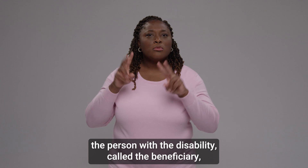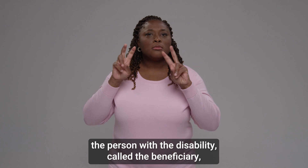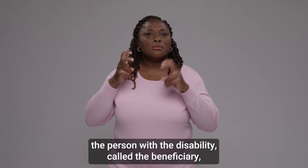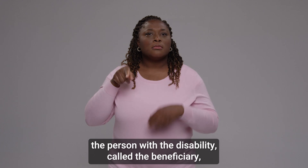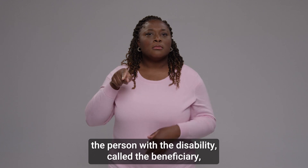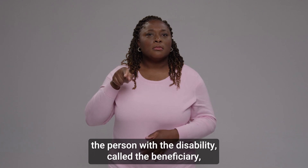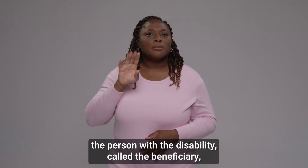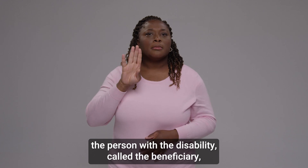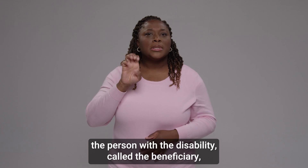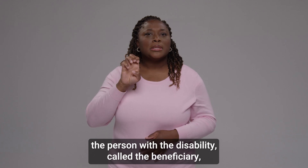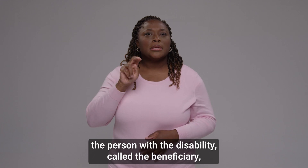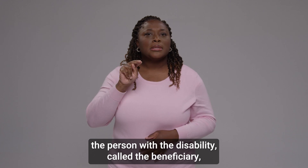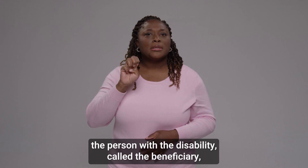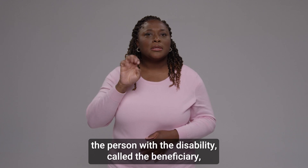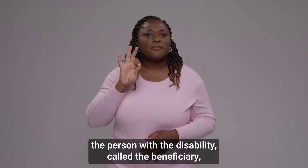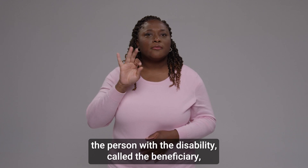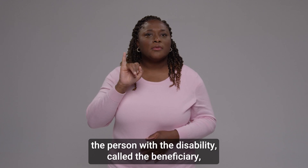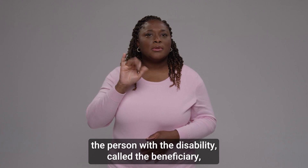the beneficiary,